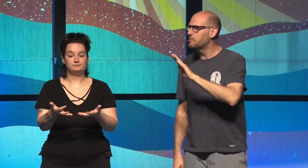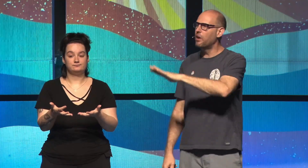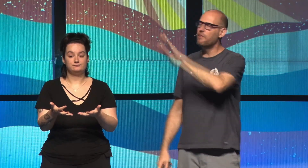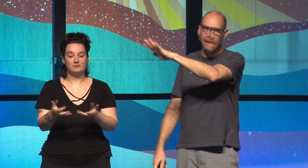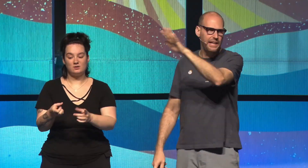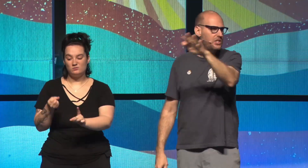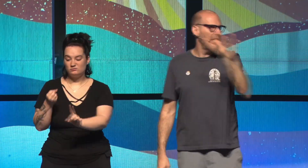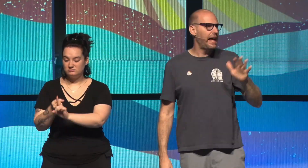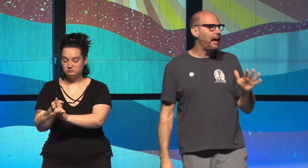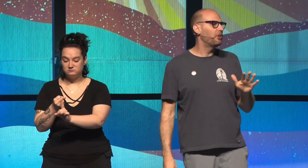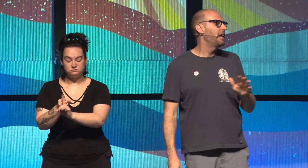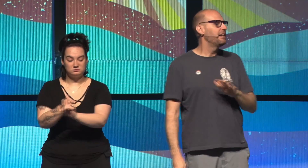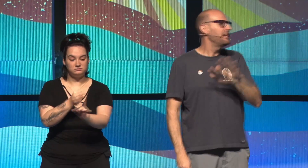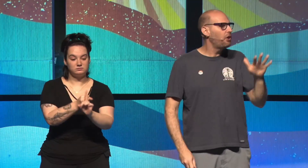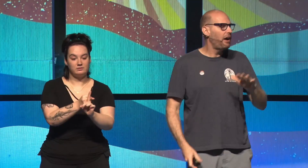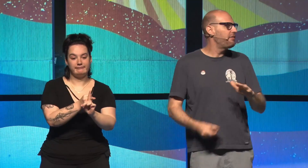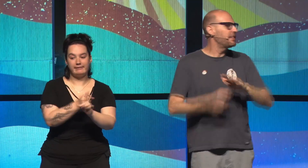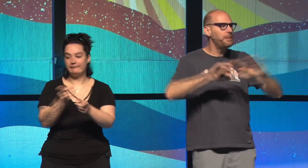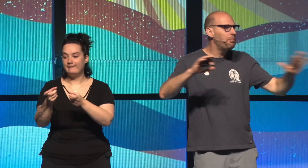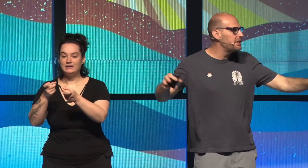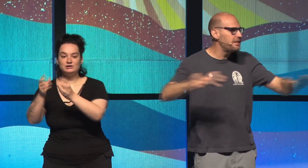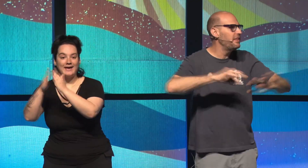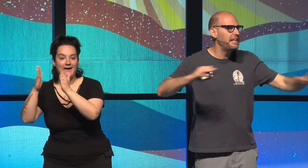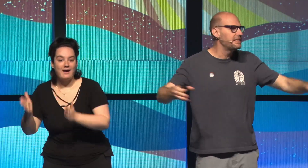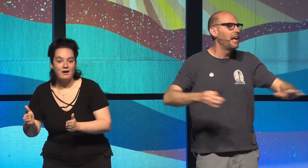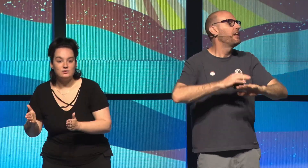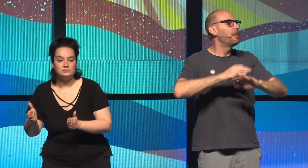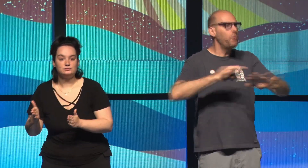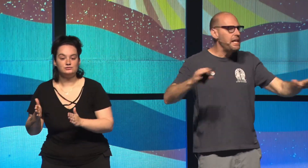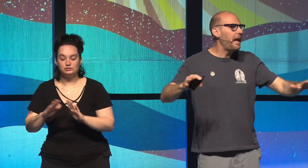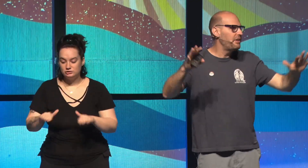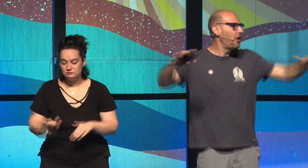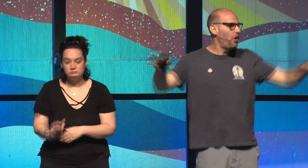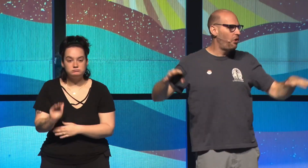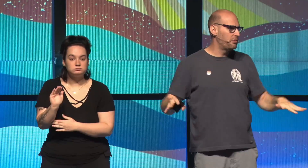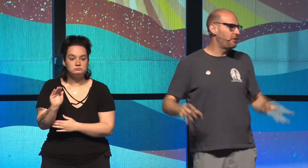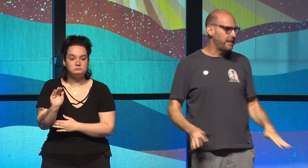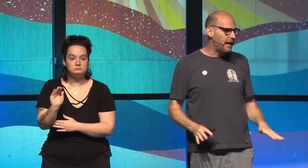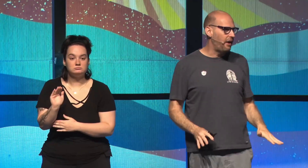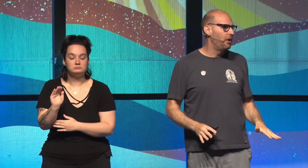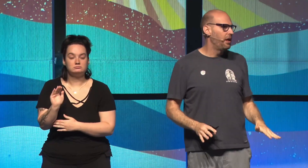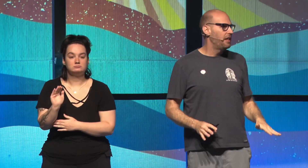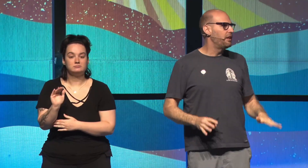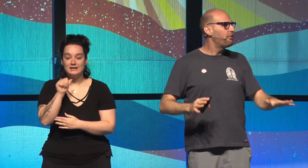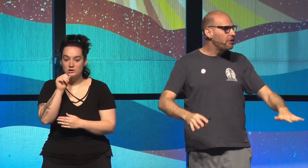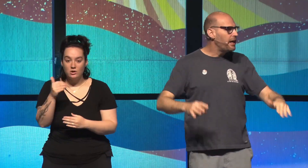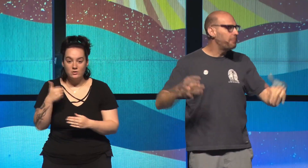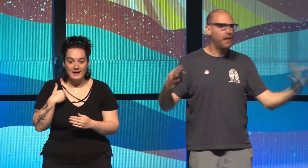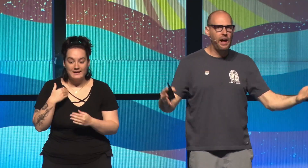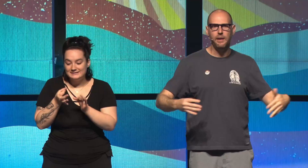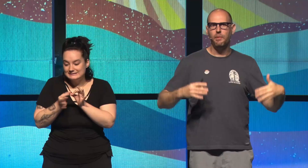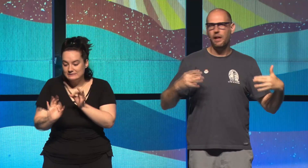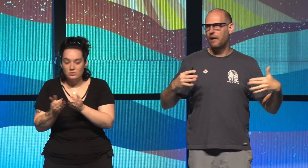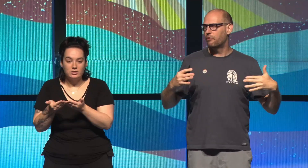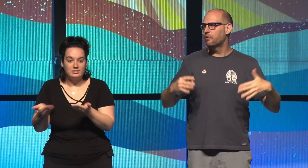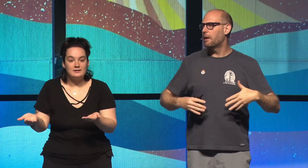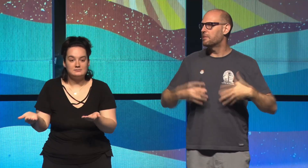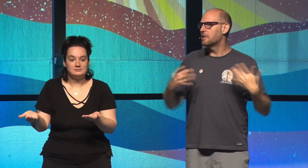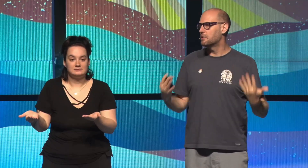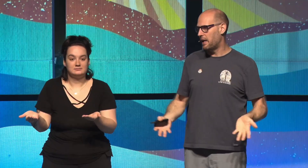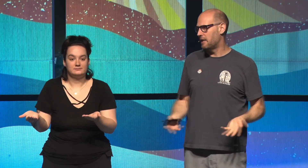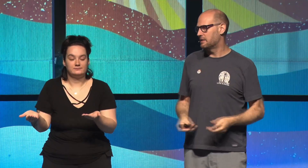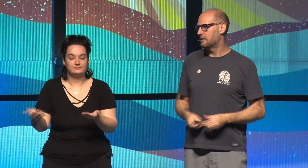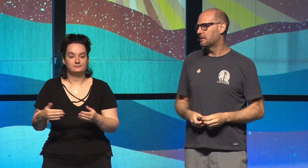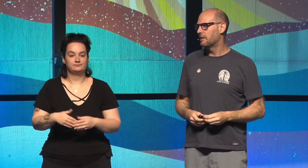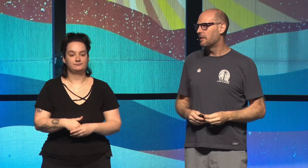do as part of managing a house that they don't have the simplest of things that we have in our homes right now that free up time and free up